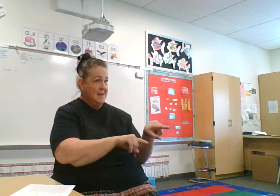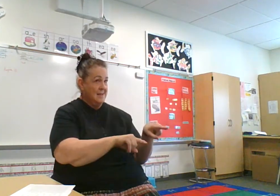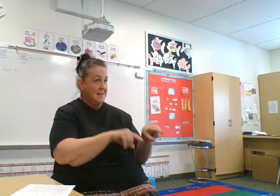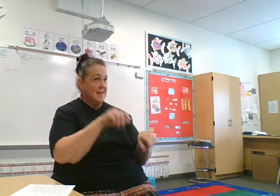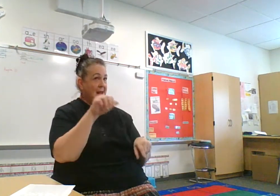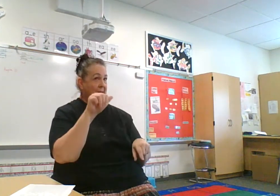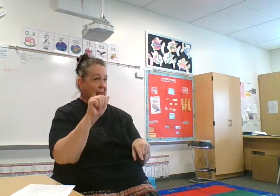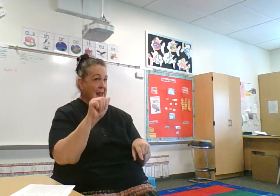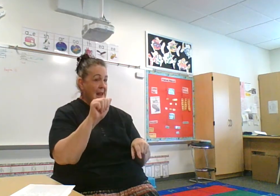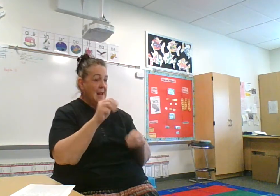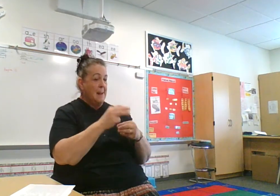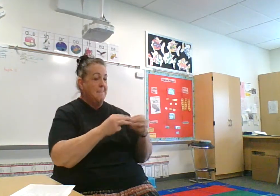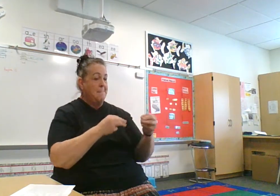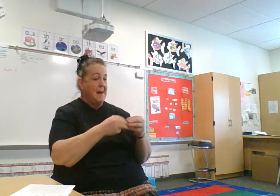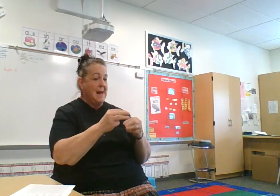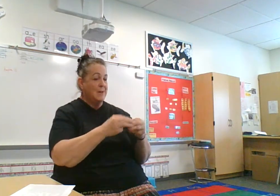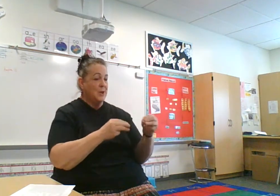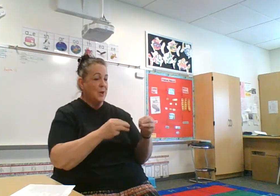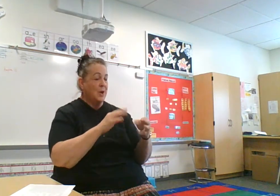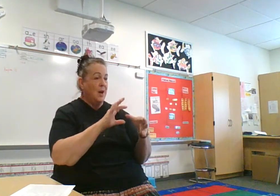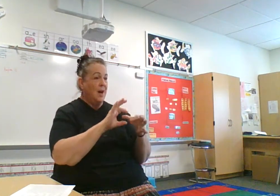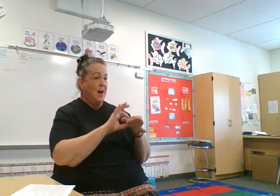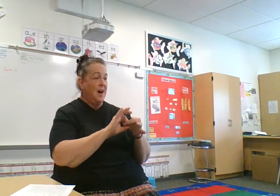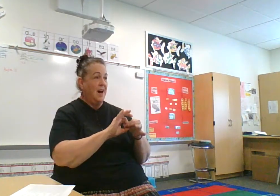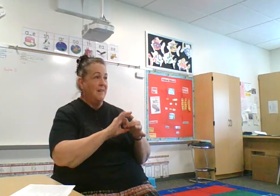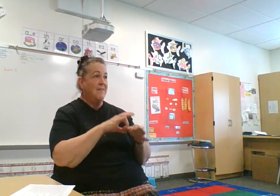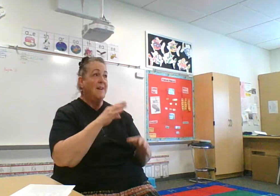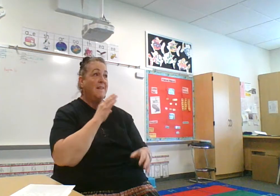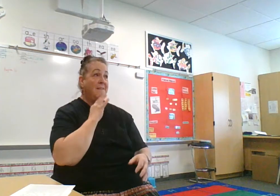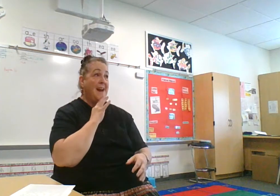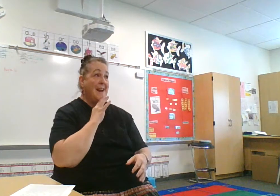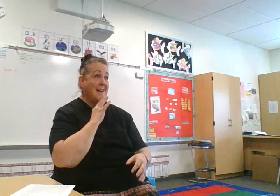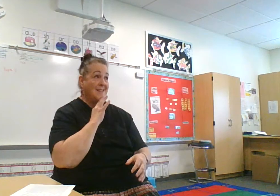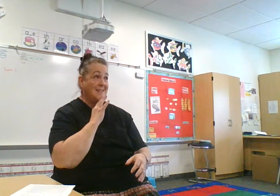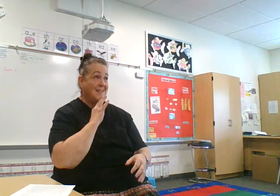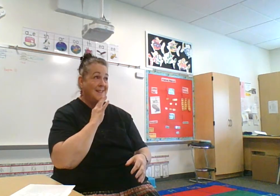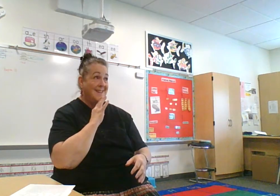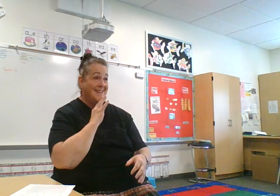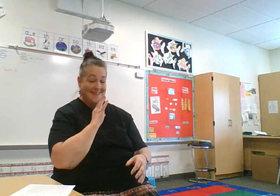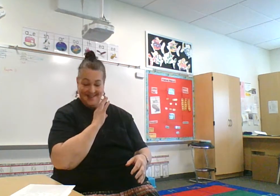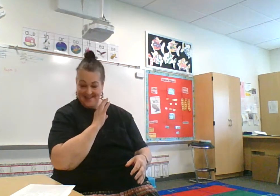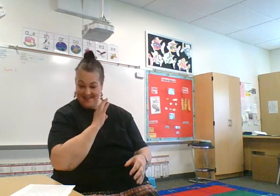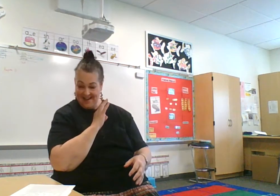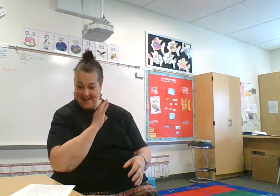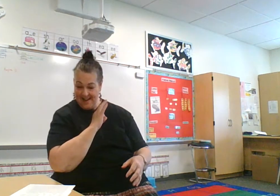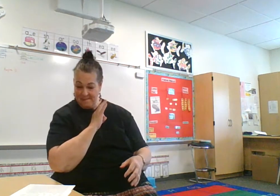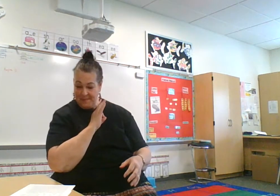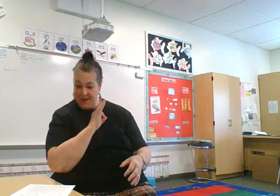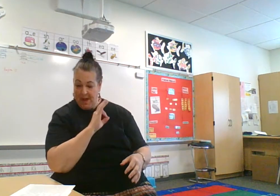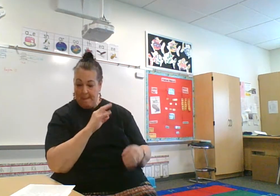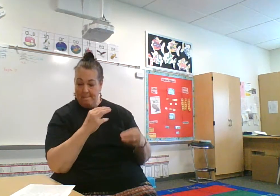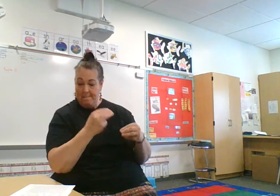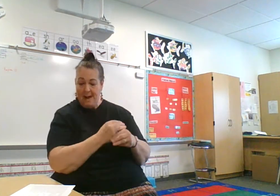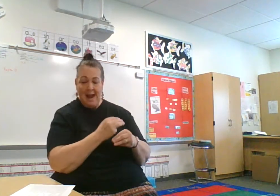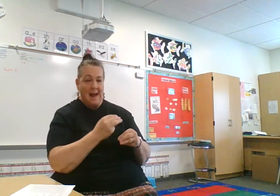As a matter of fact, okay, math